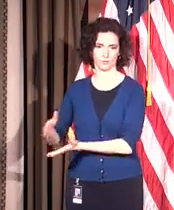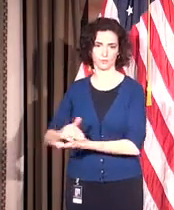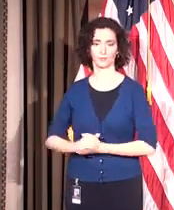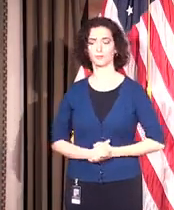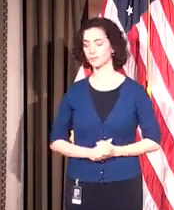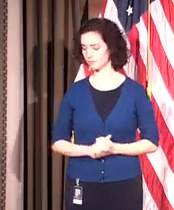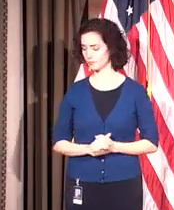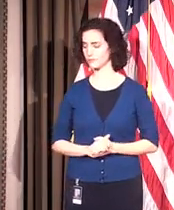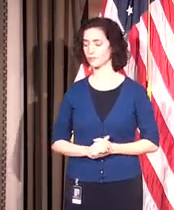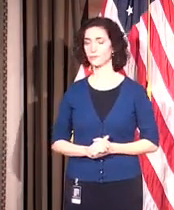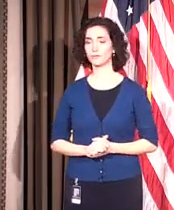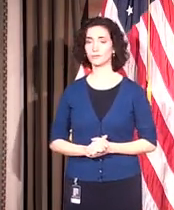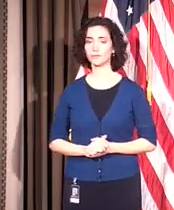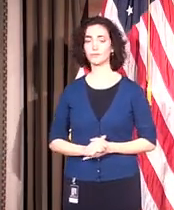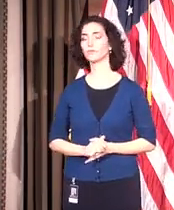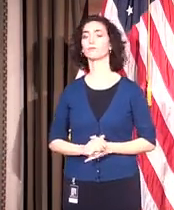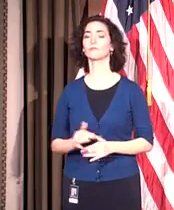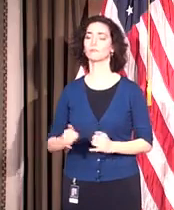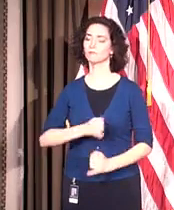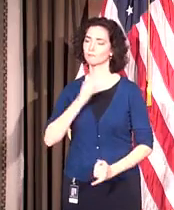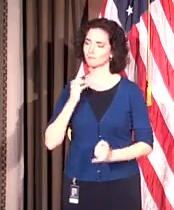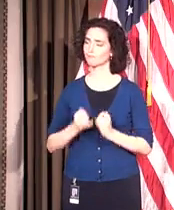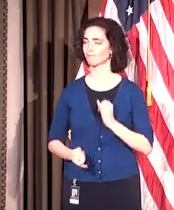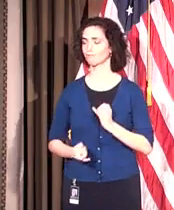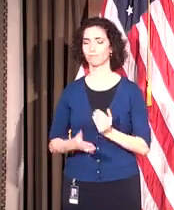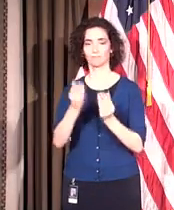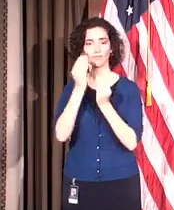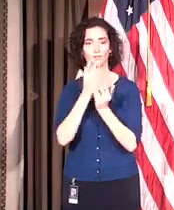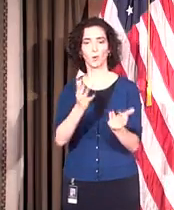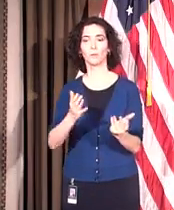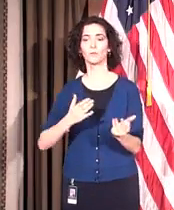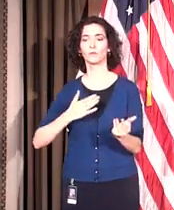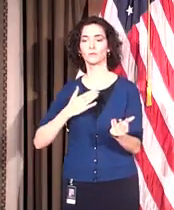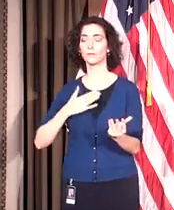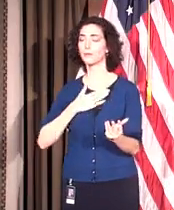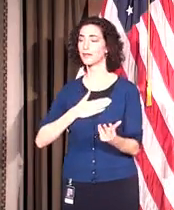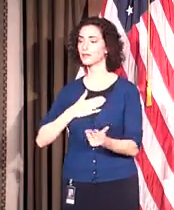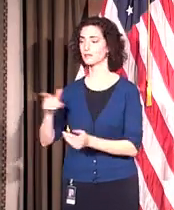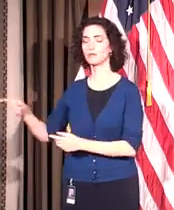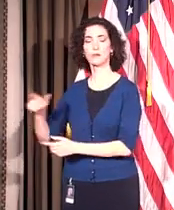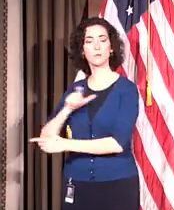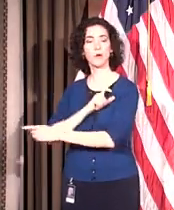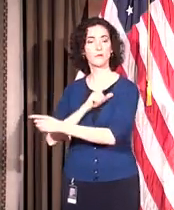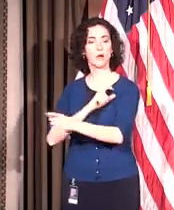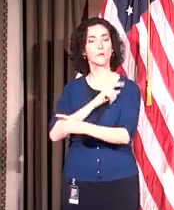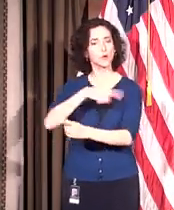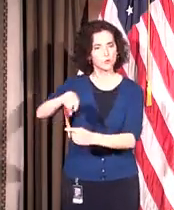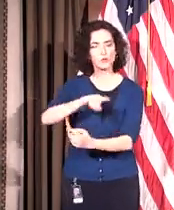In closing, please take some time to get to know our troopers and our officers.